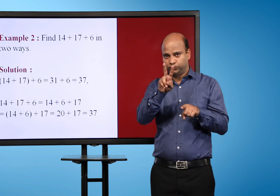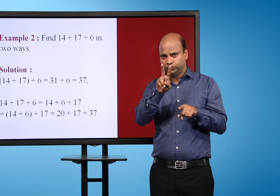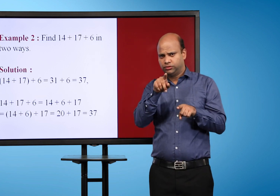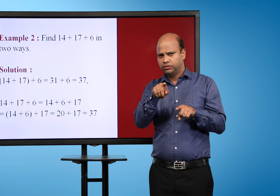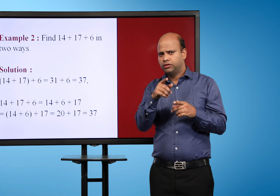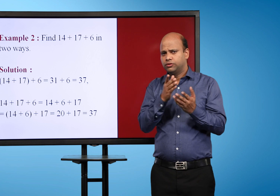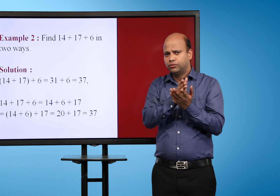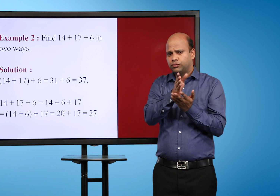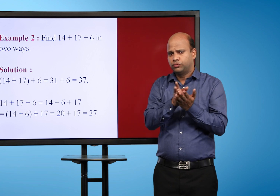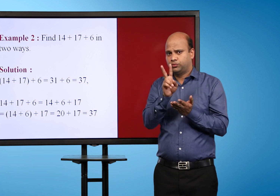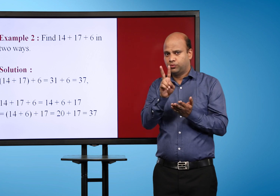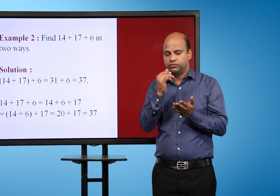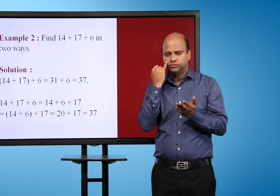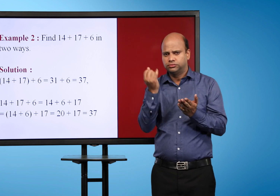2. Find